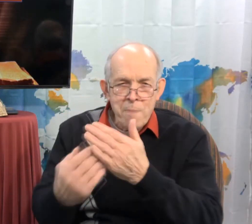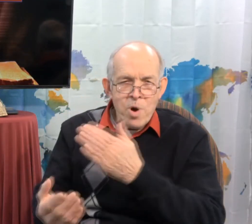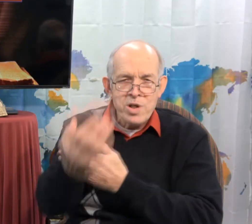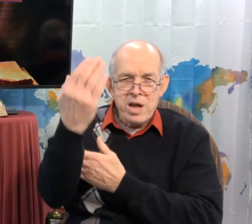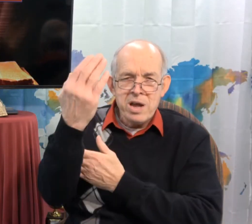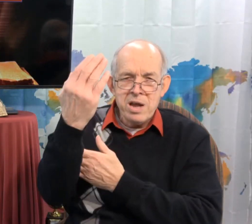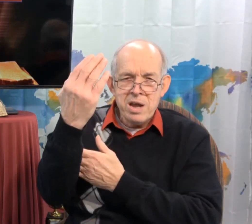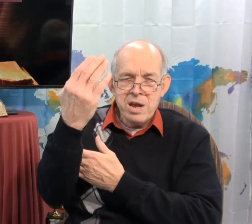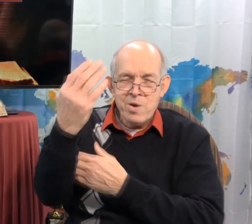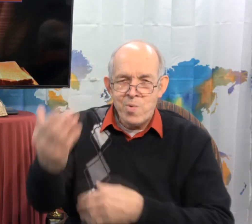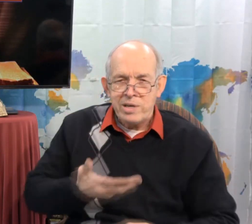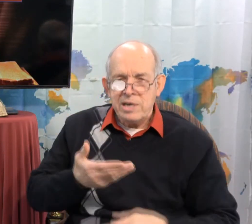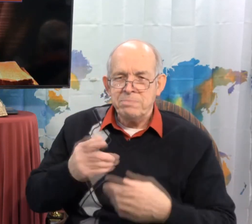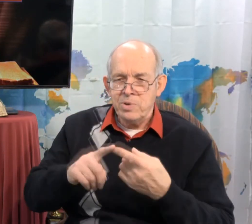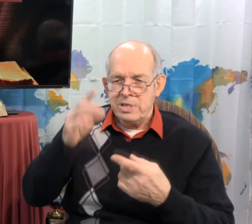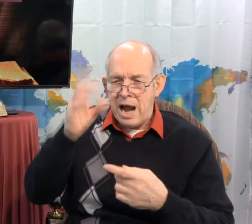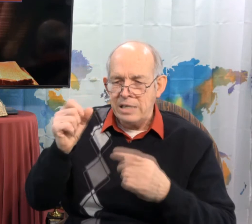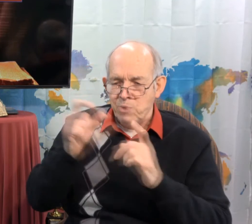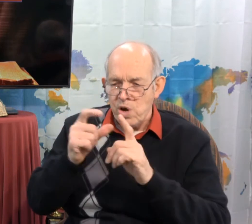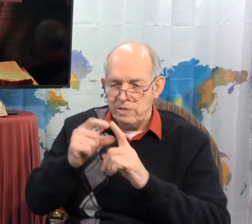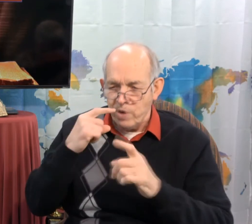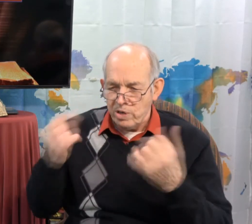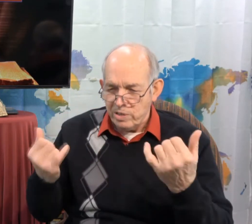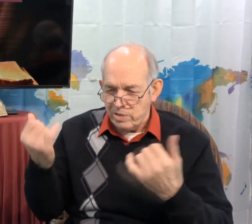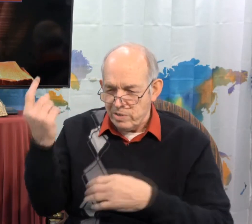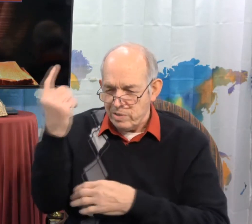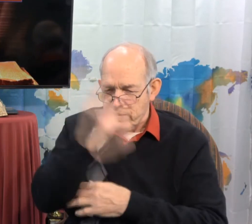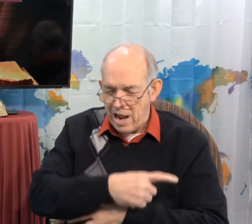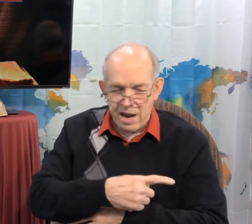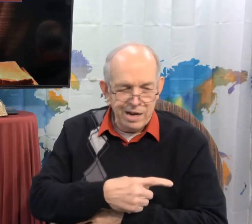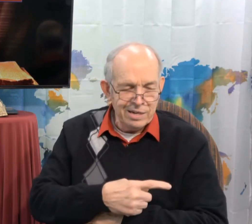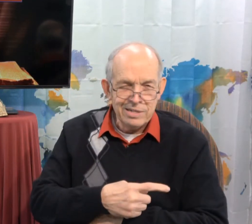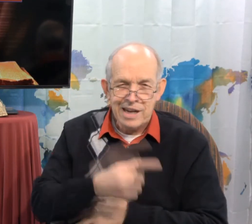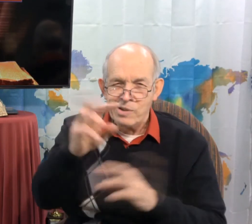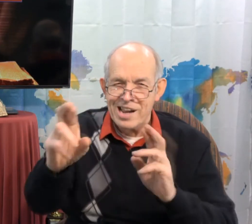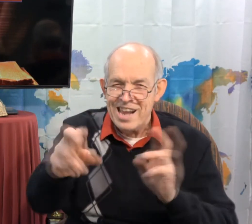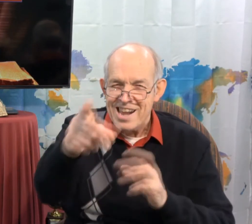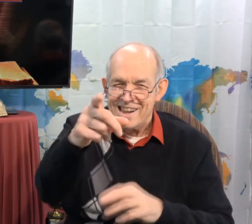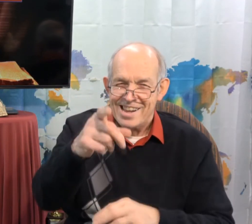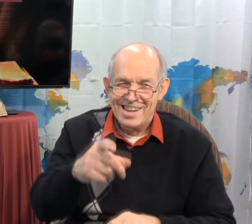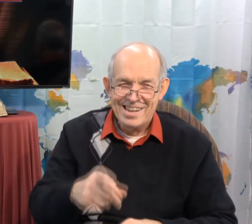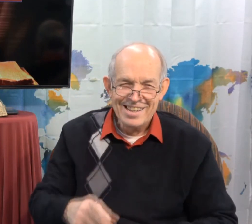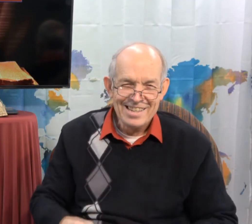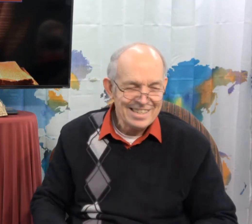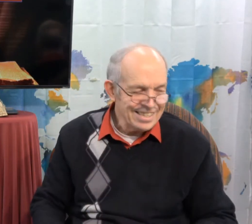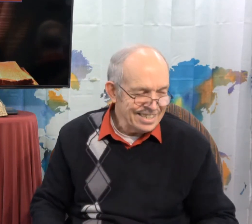Good morning! Welcome to God's Word for today. Are you ready?